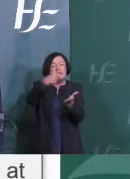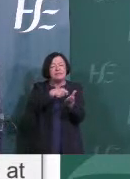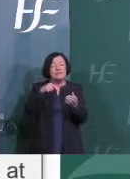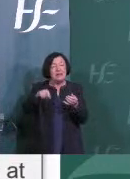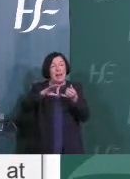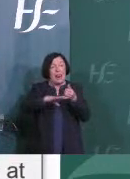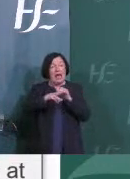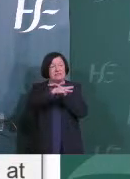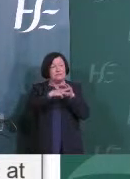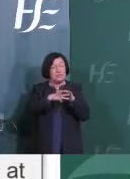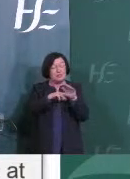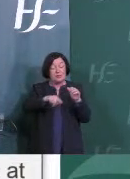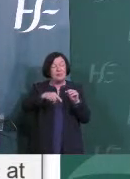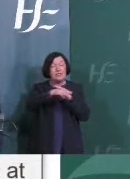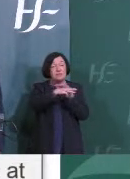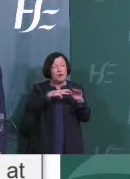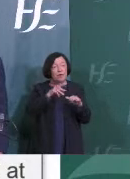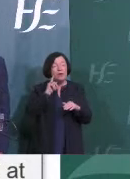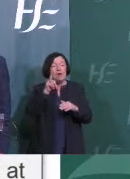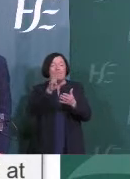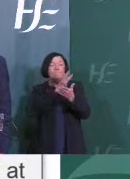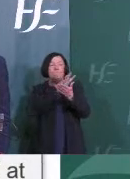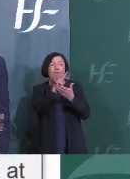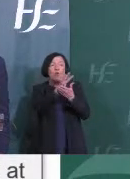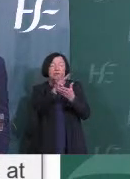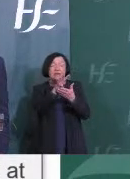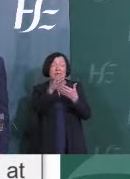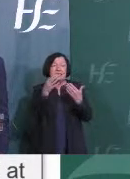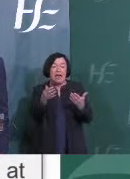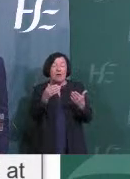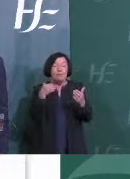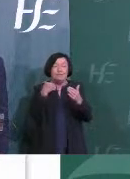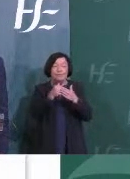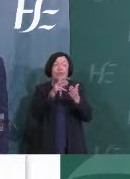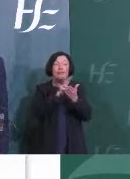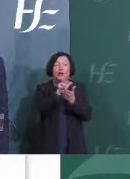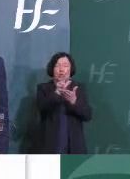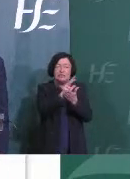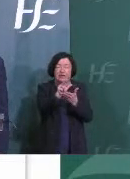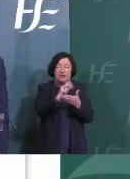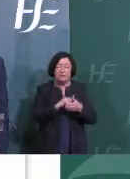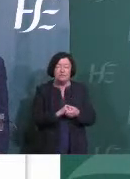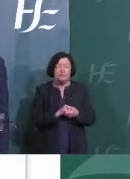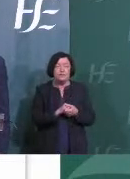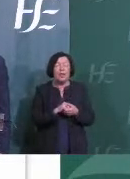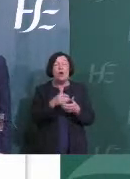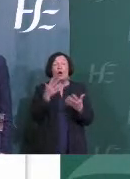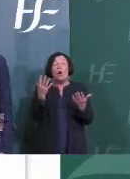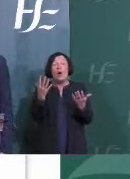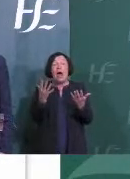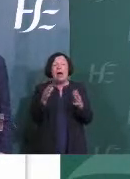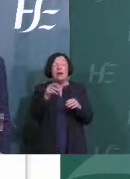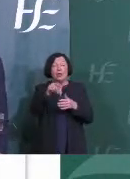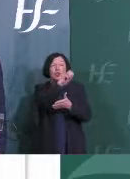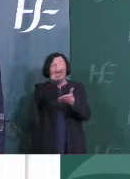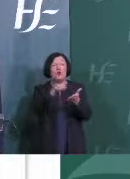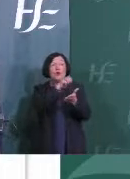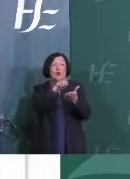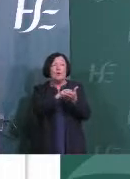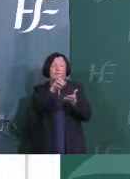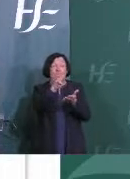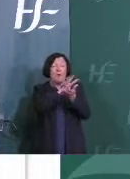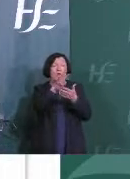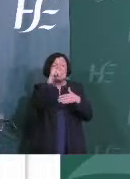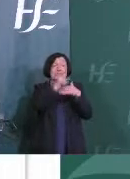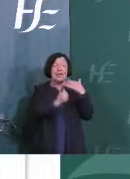month's low, not this month, but last month's low of 14 and now approaching 30. And where are we? Well, to Europe, a 14-day